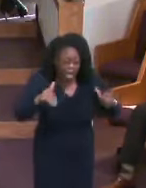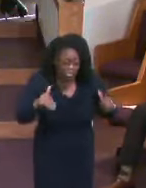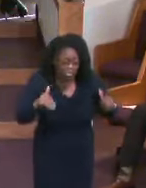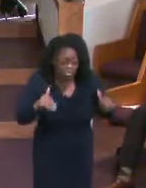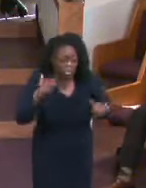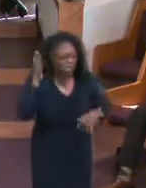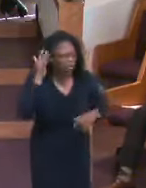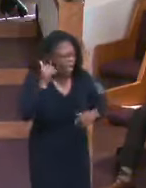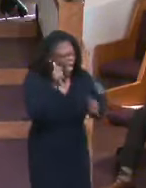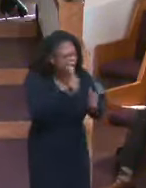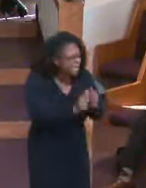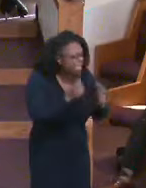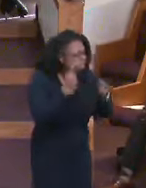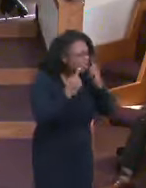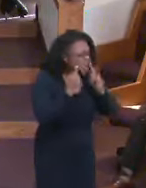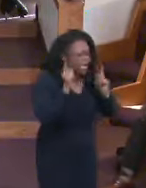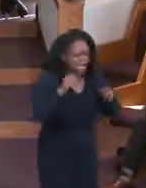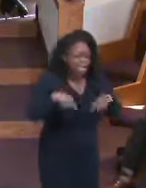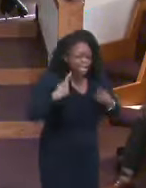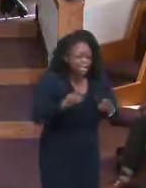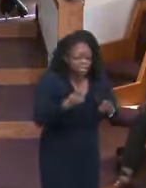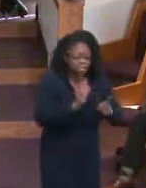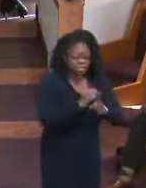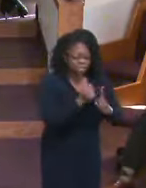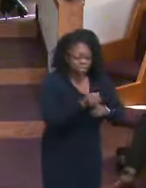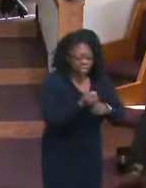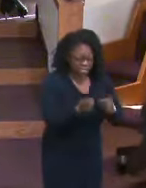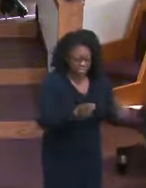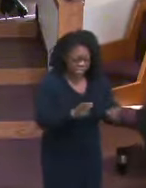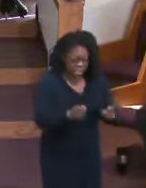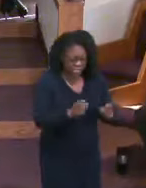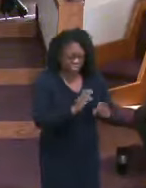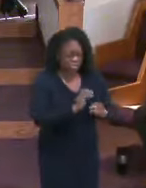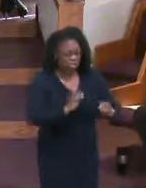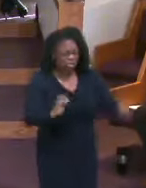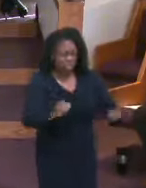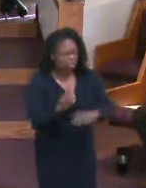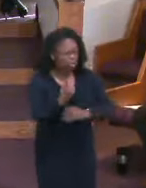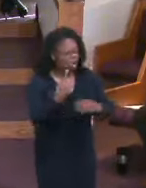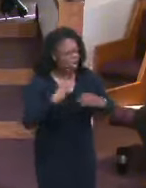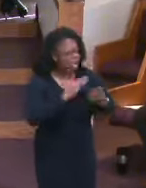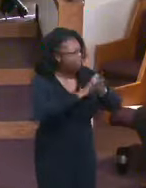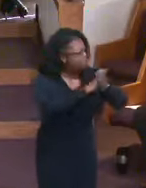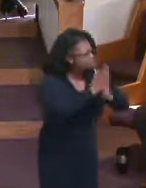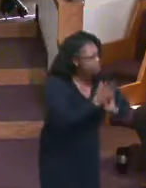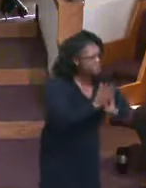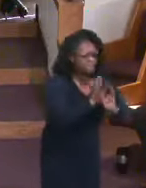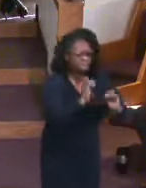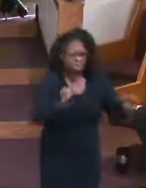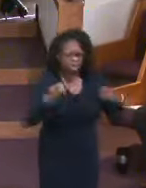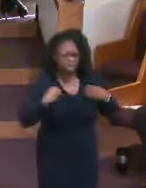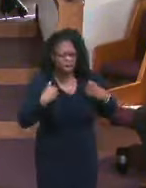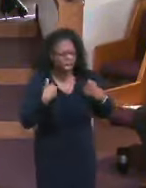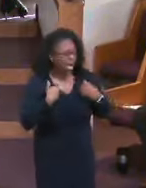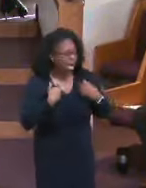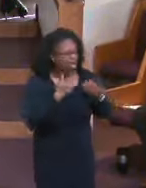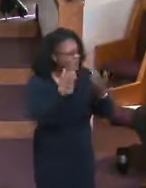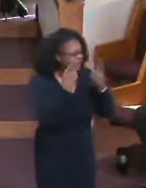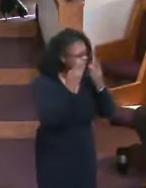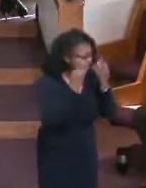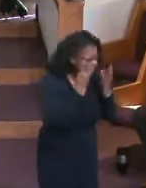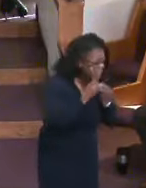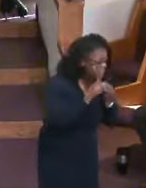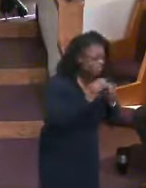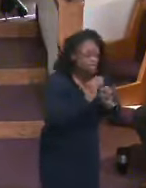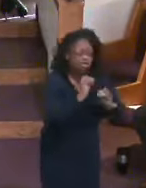cry, until their situation is handled, no one is getting any peace, no one is getting any sleep, no one is getting any